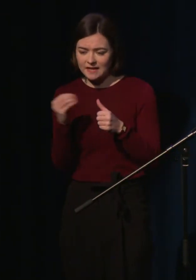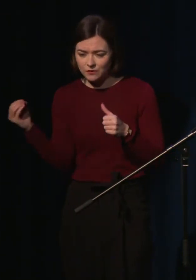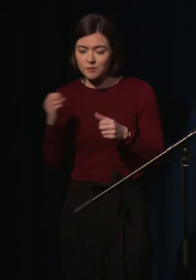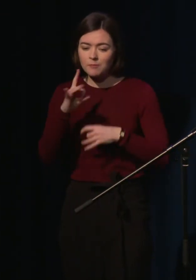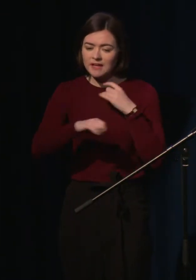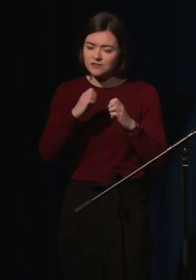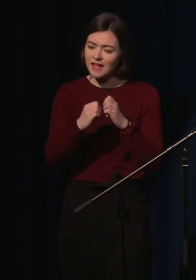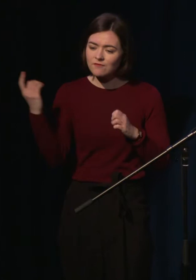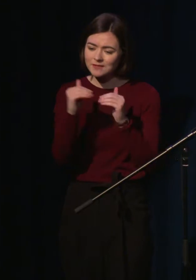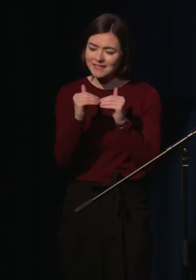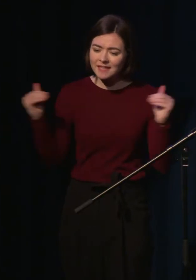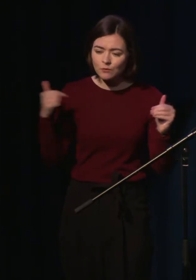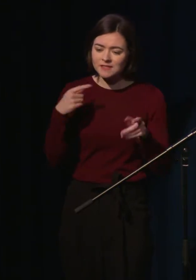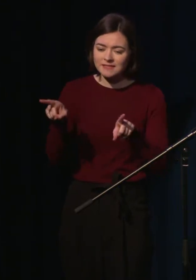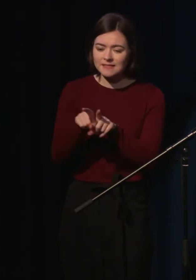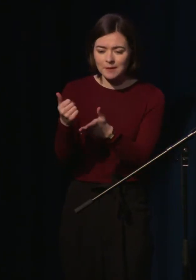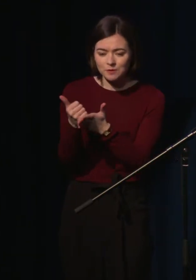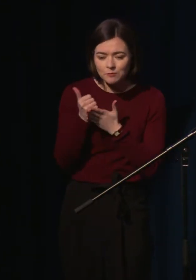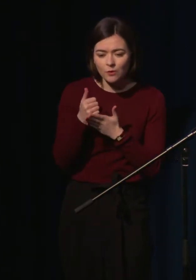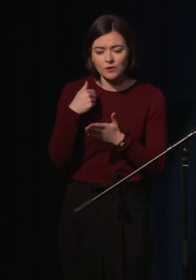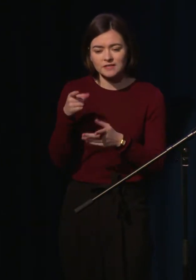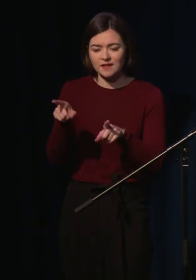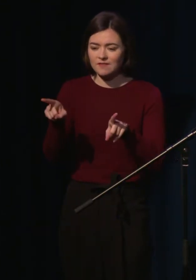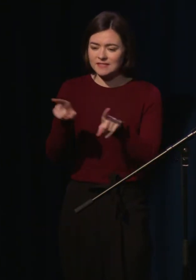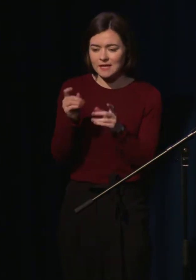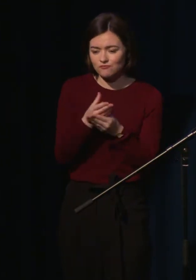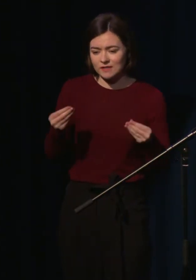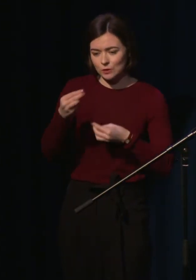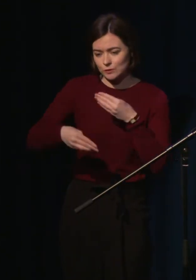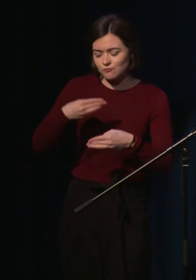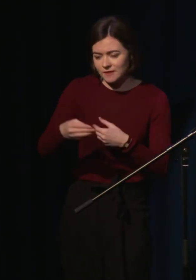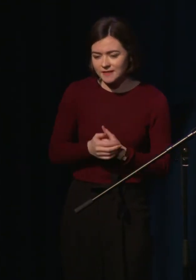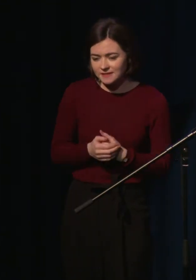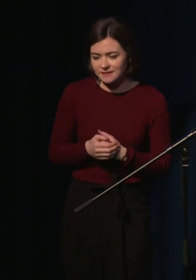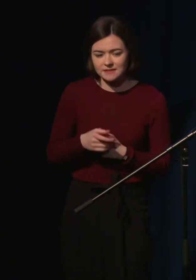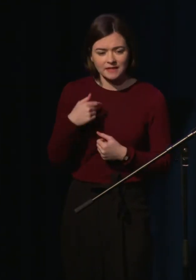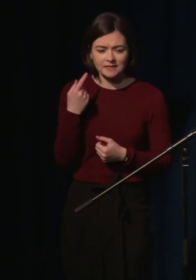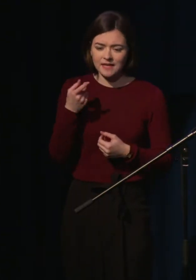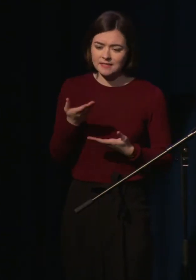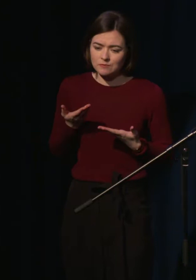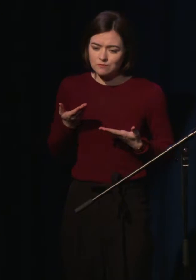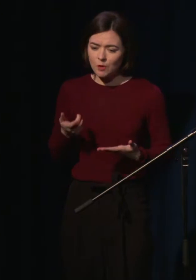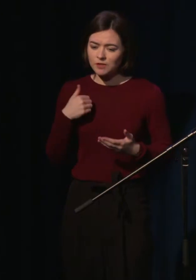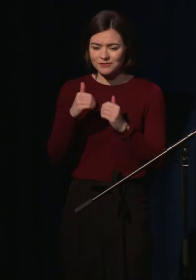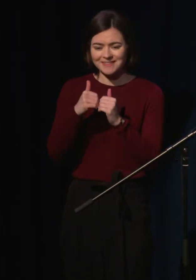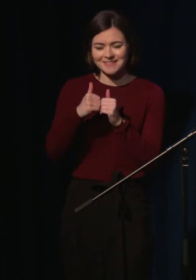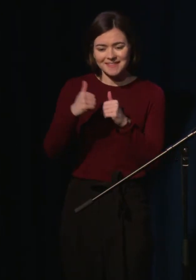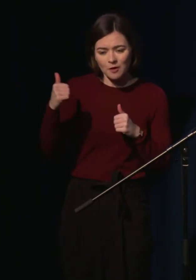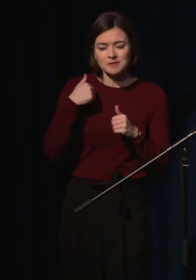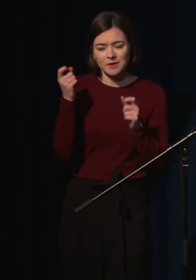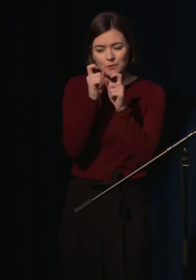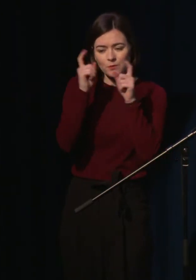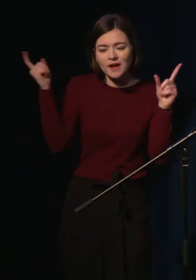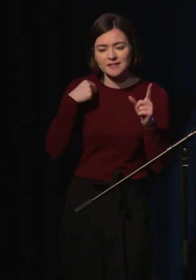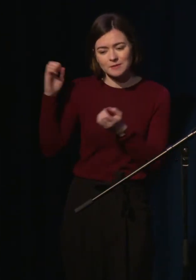equally entitled to the same support, redress, and resolution process. And as it stands, there are gaps in awareness and